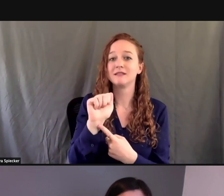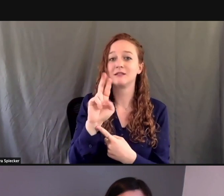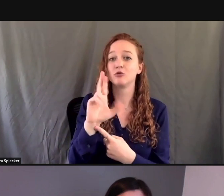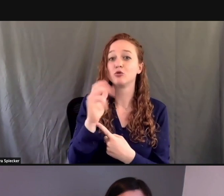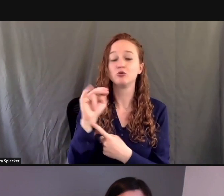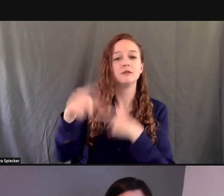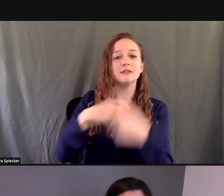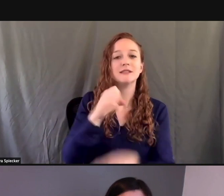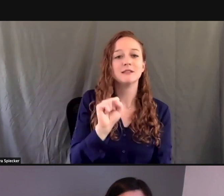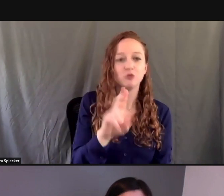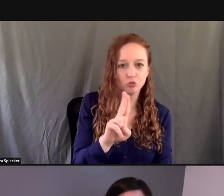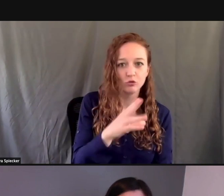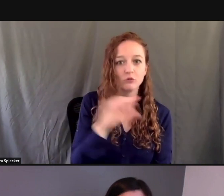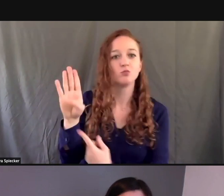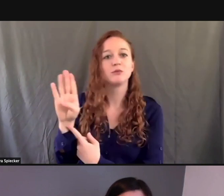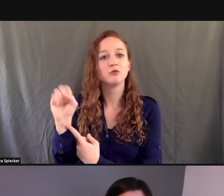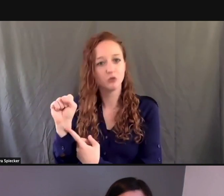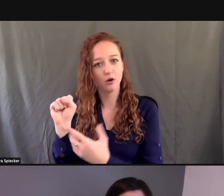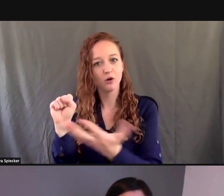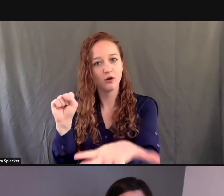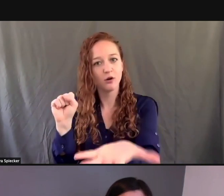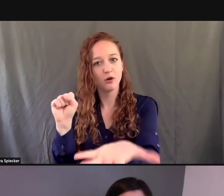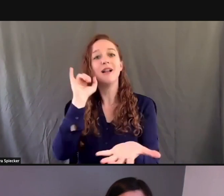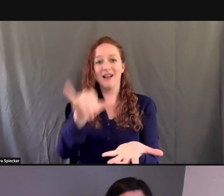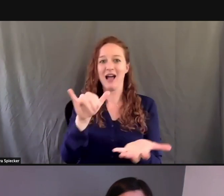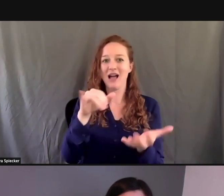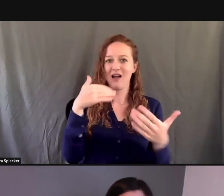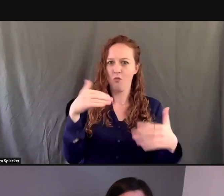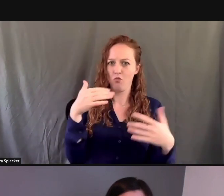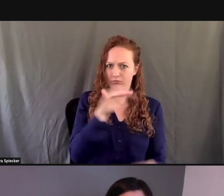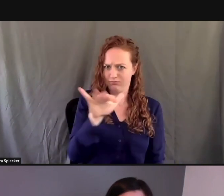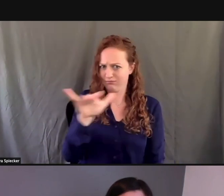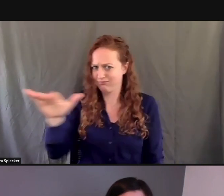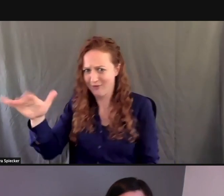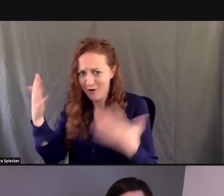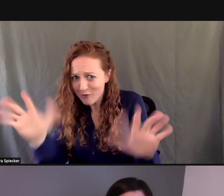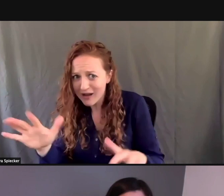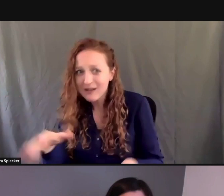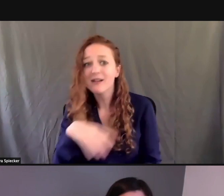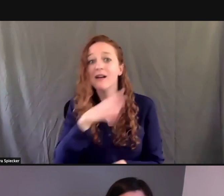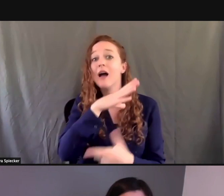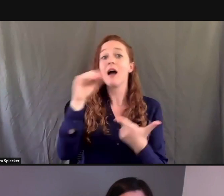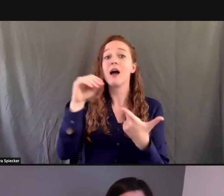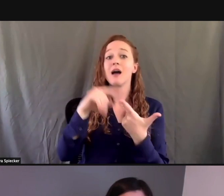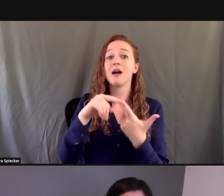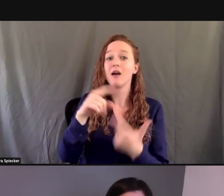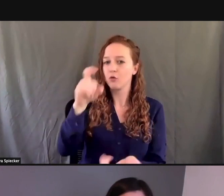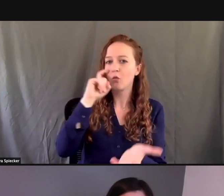that I used in incorrect context. And that information may